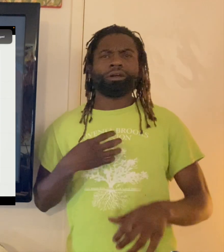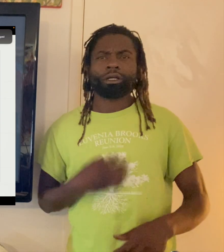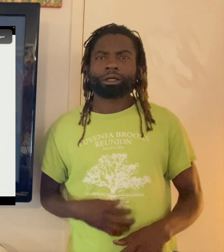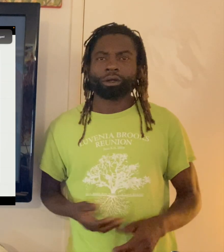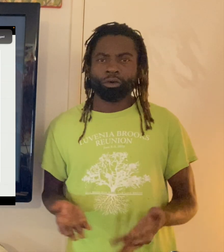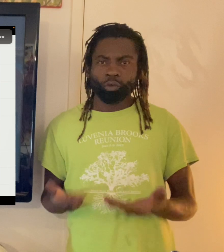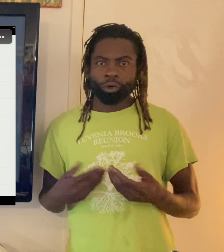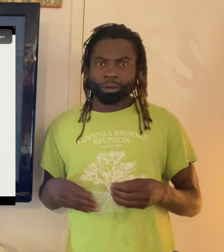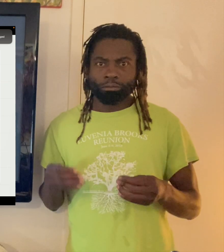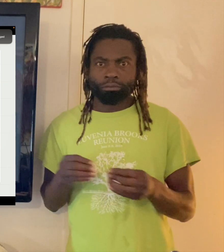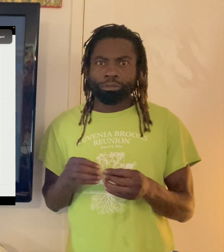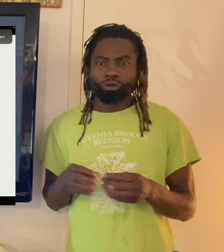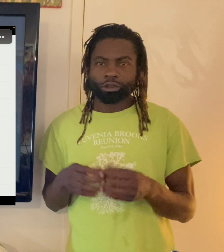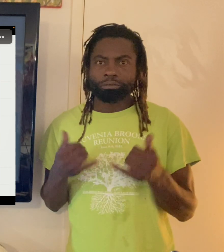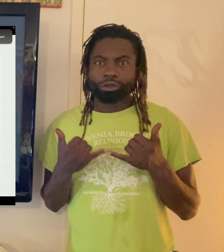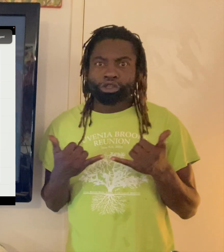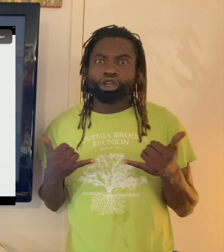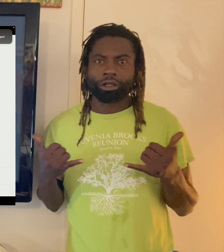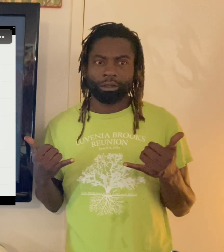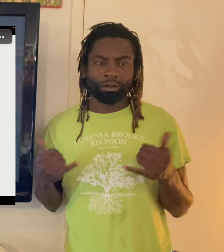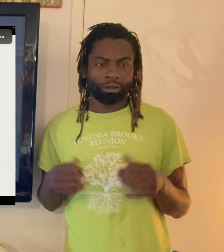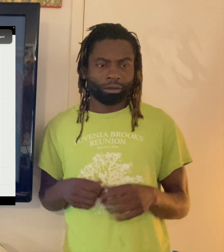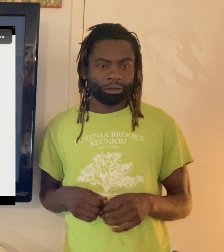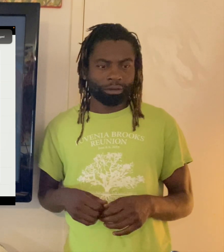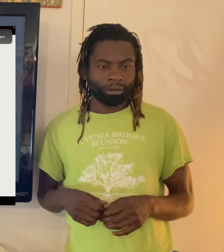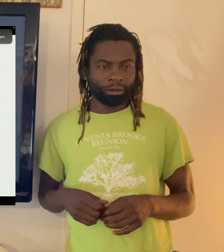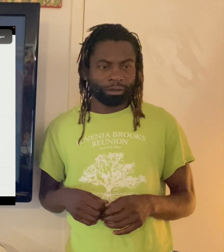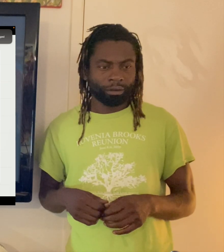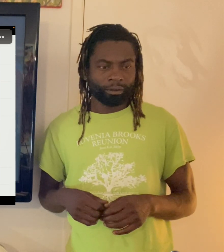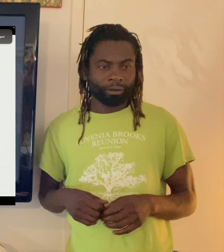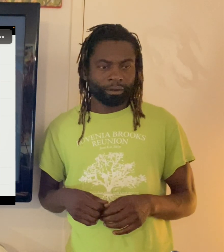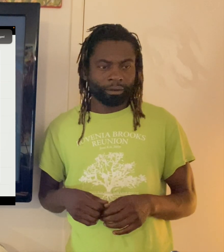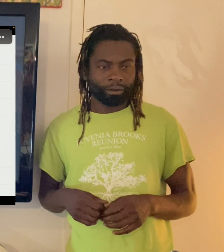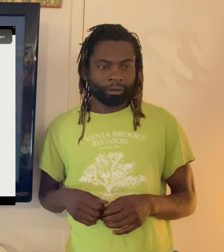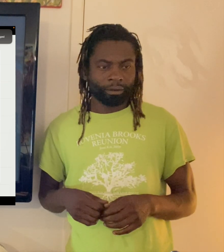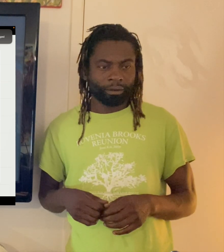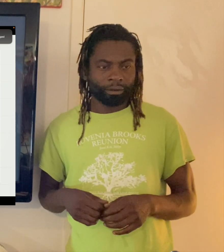another plate of spaghetti. But this time, Tiny Robot has to watch out for